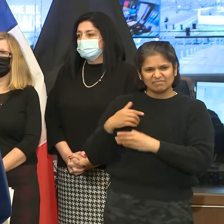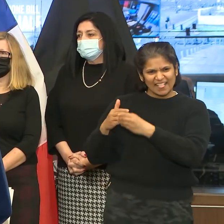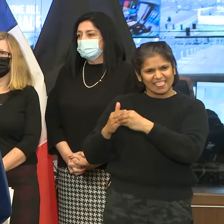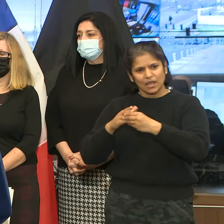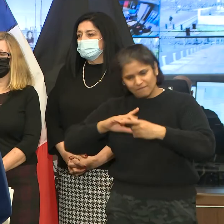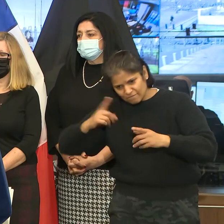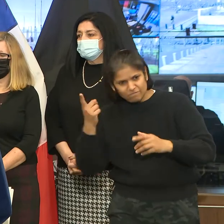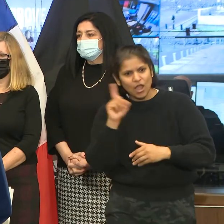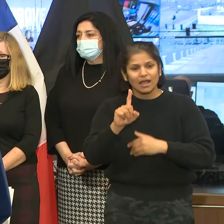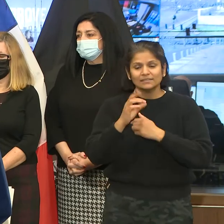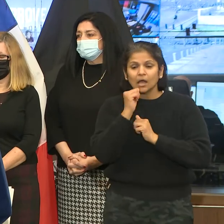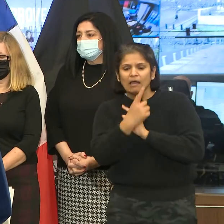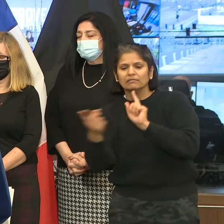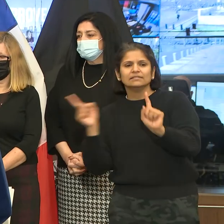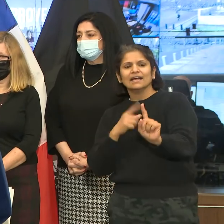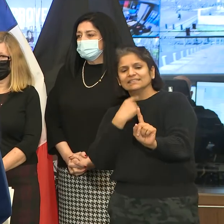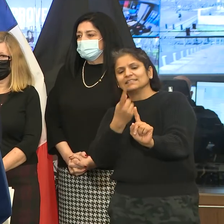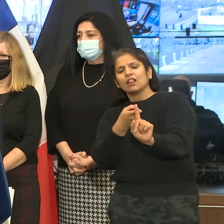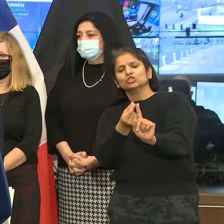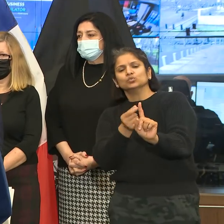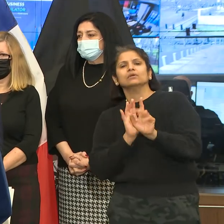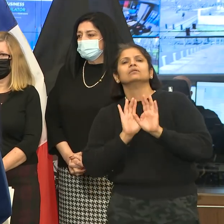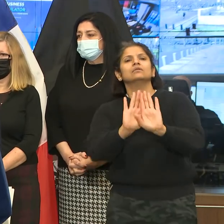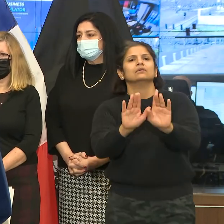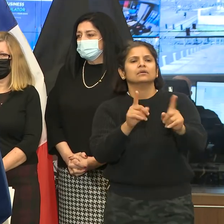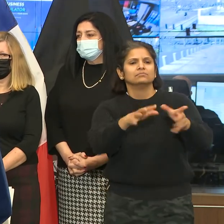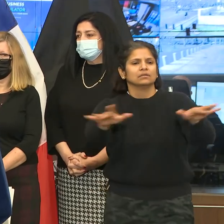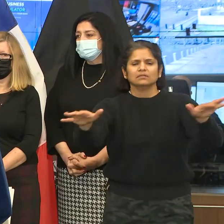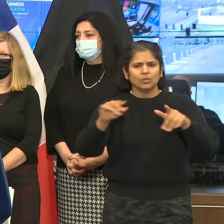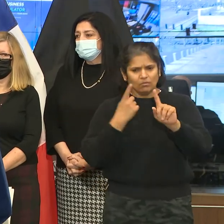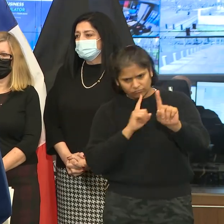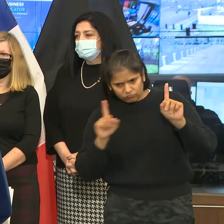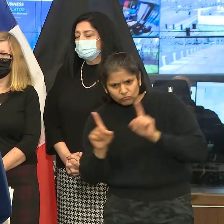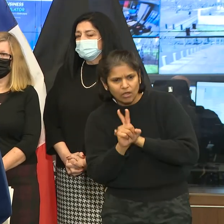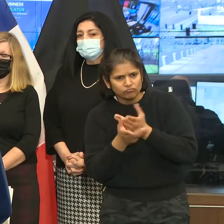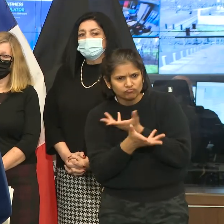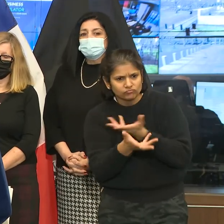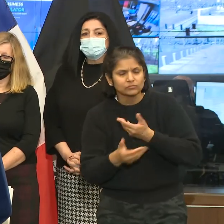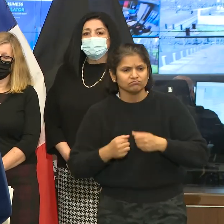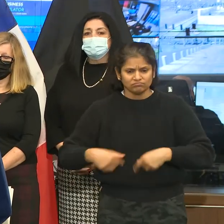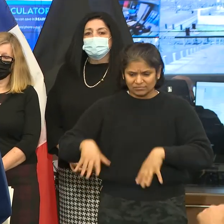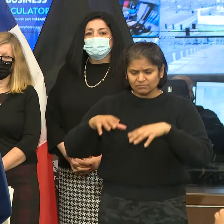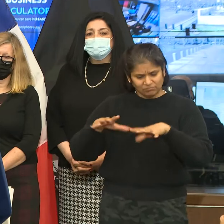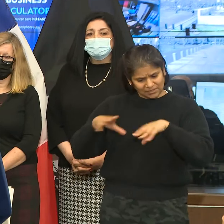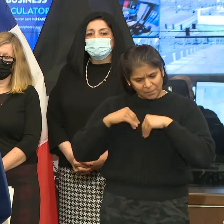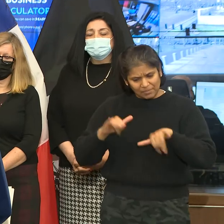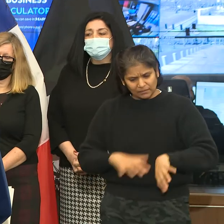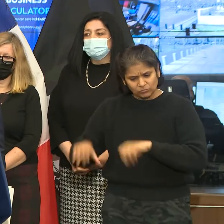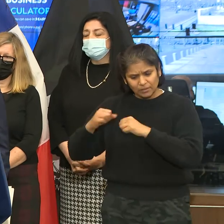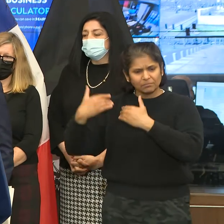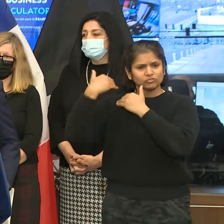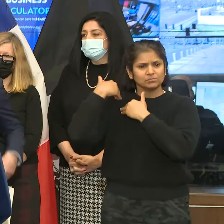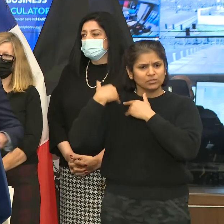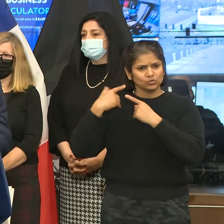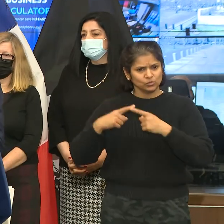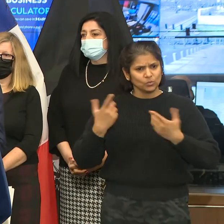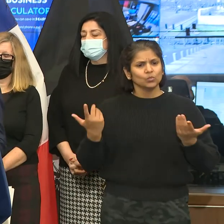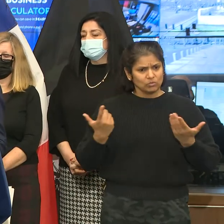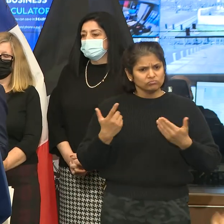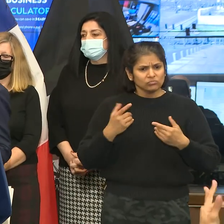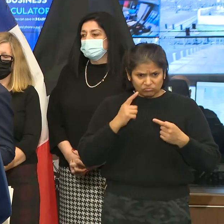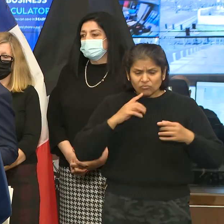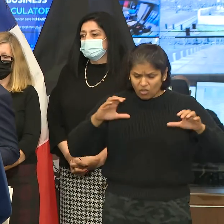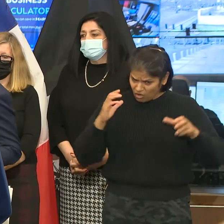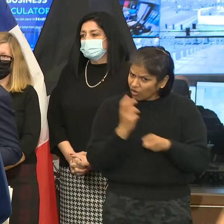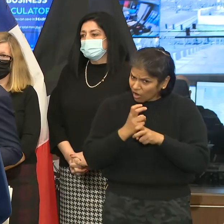especially when the cameras aren't on, willing to take ownership of the big issues facing working New Yorkers to make tough decisions instead of point fingers, it is not